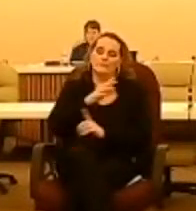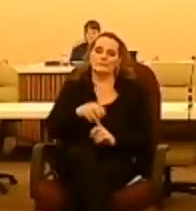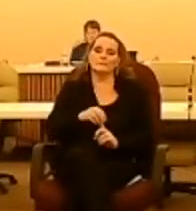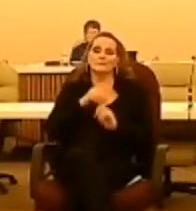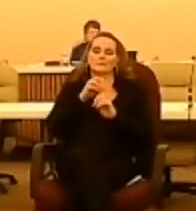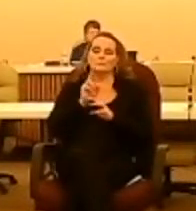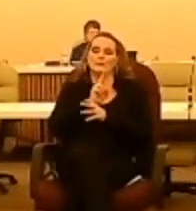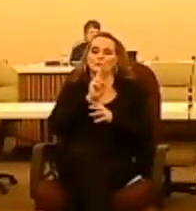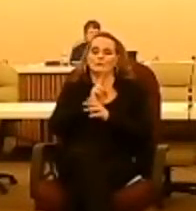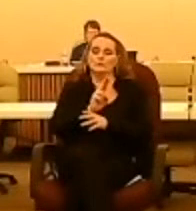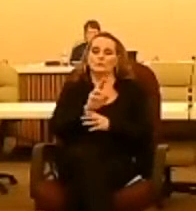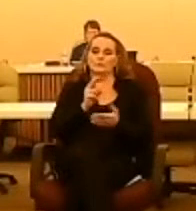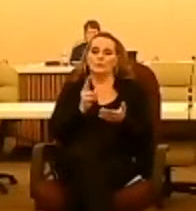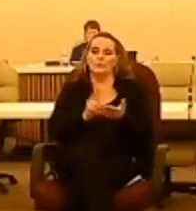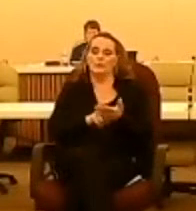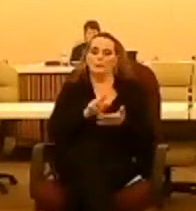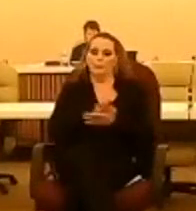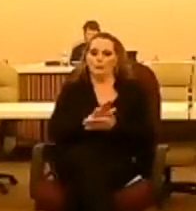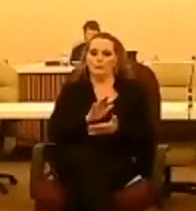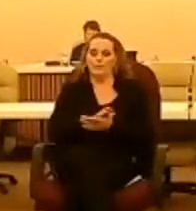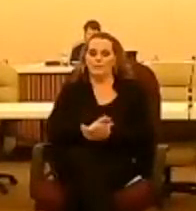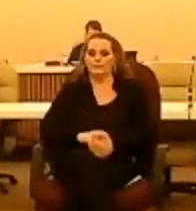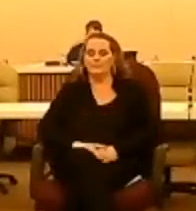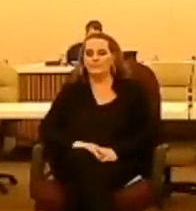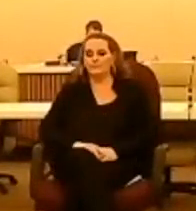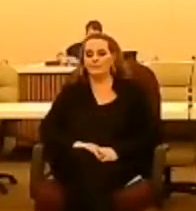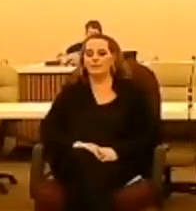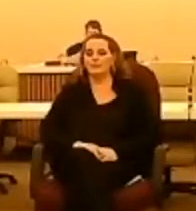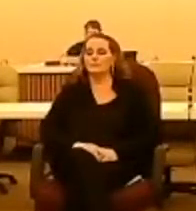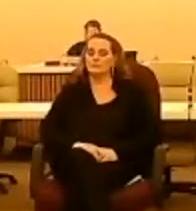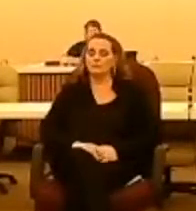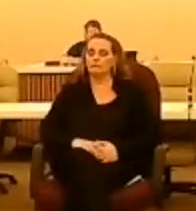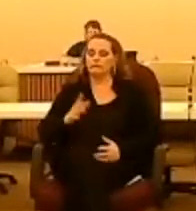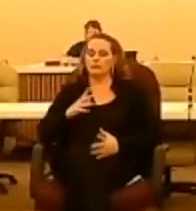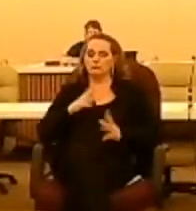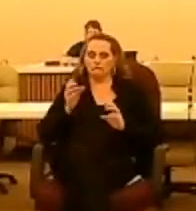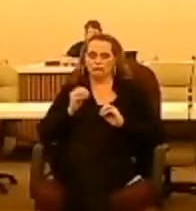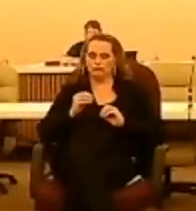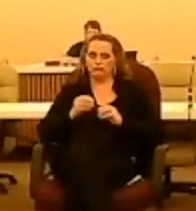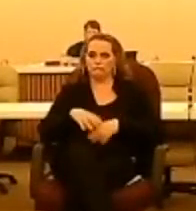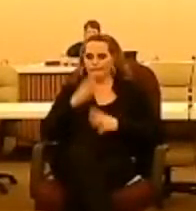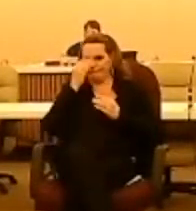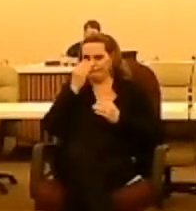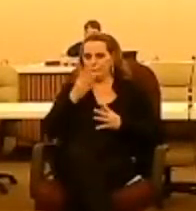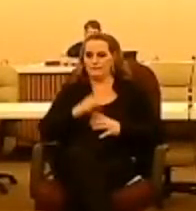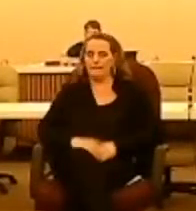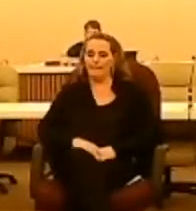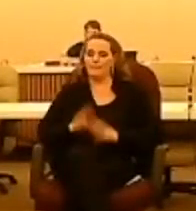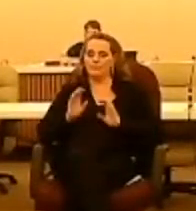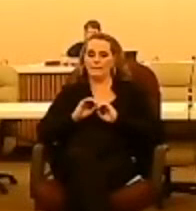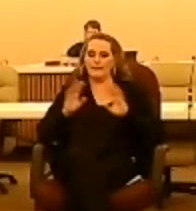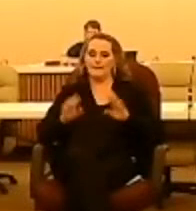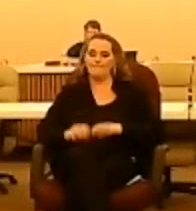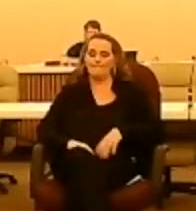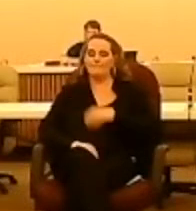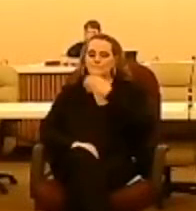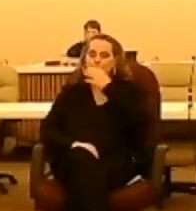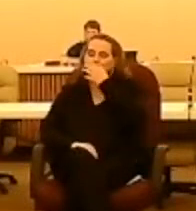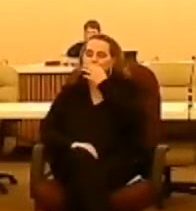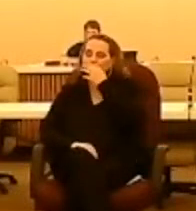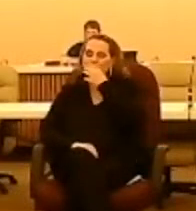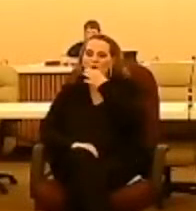which was what allowed it to be a service station. So again, just per Councilman Stafford's point, going